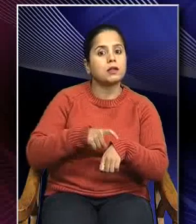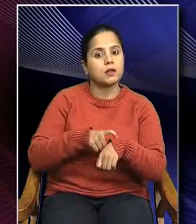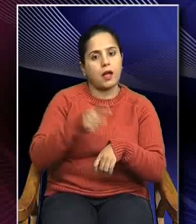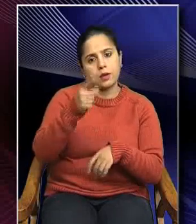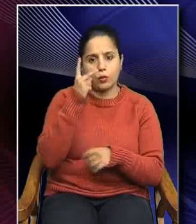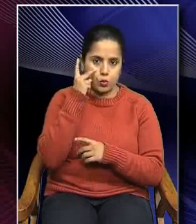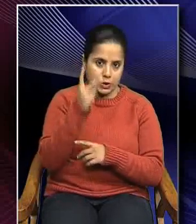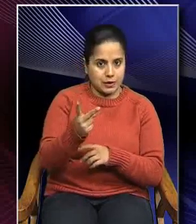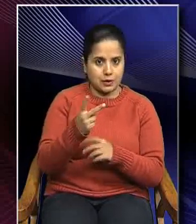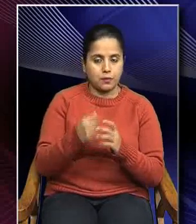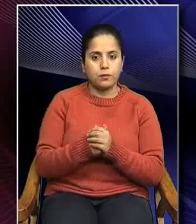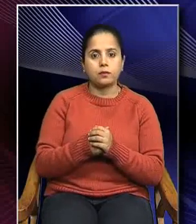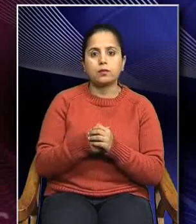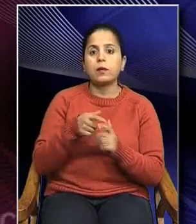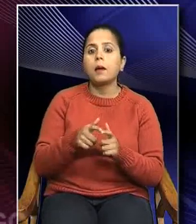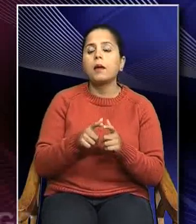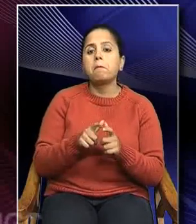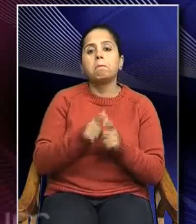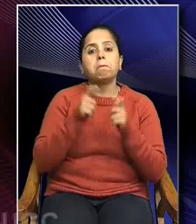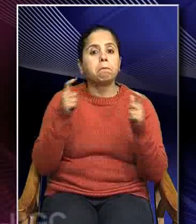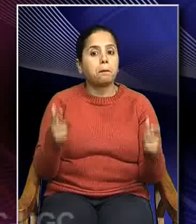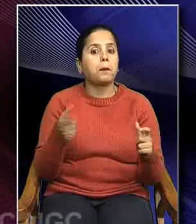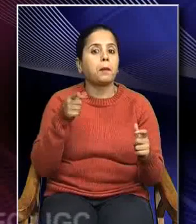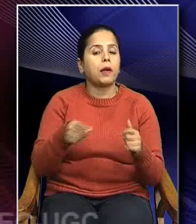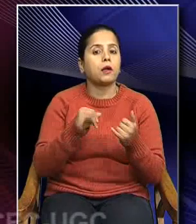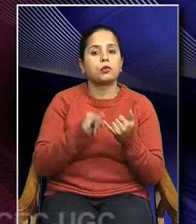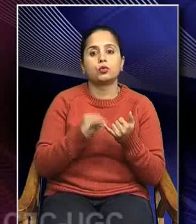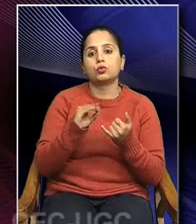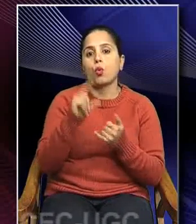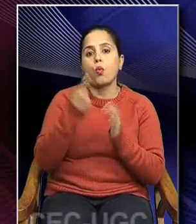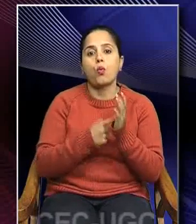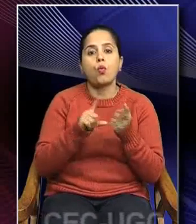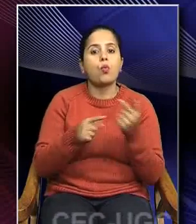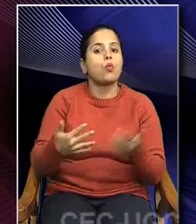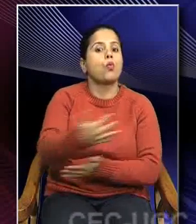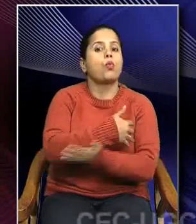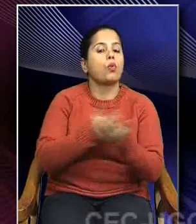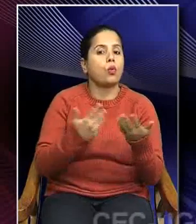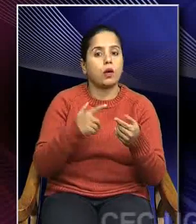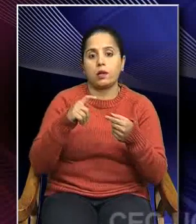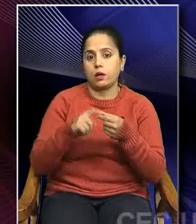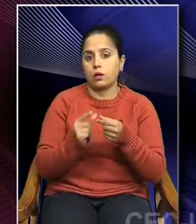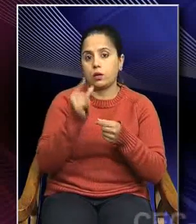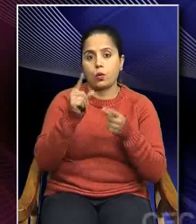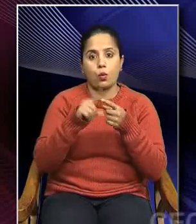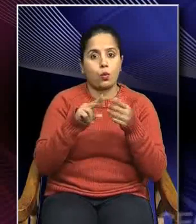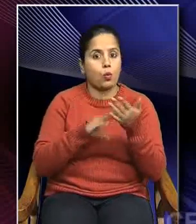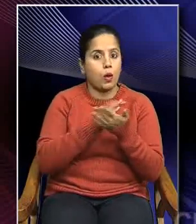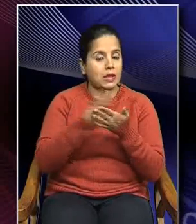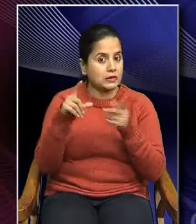the major agency, the major source that quenched this